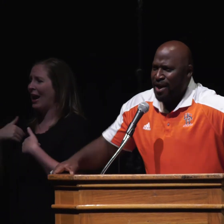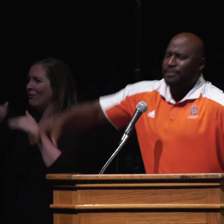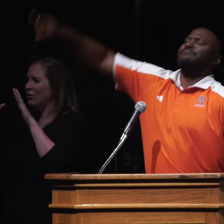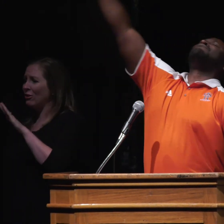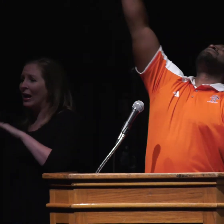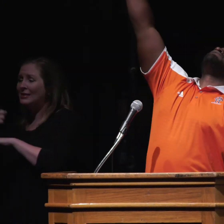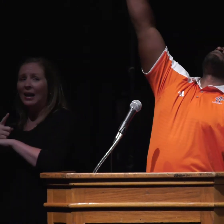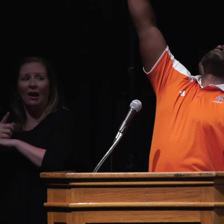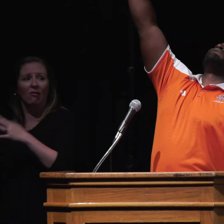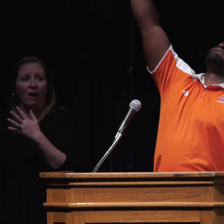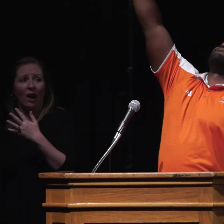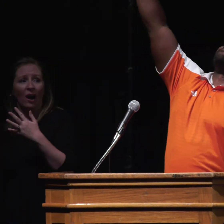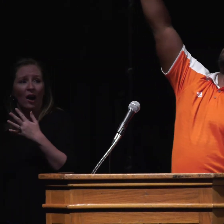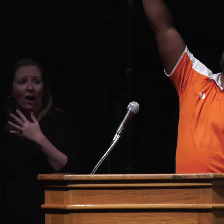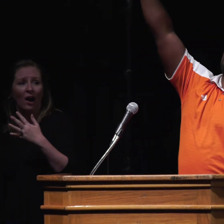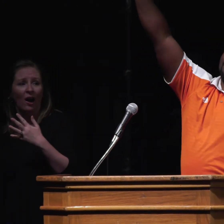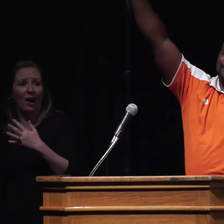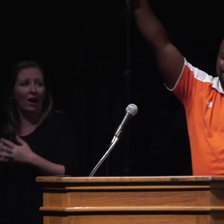day in.